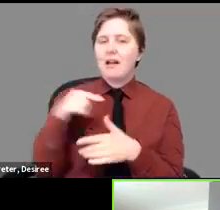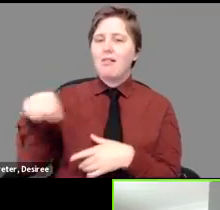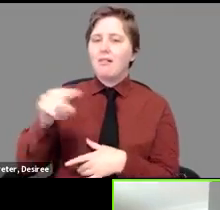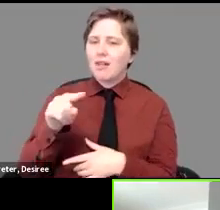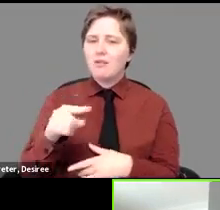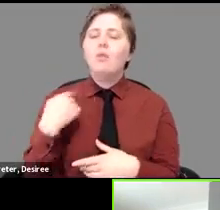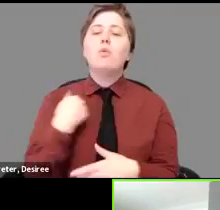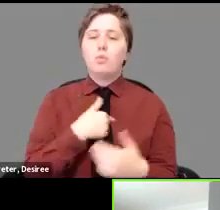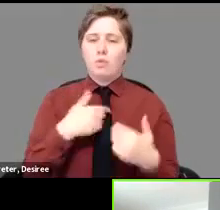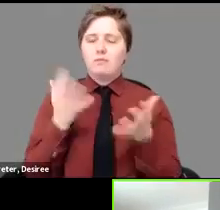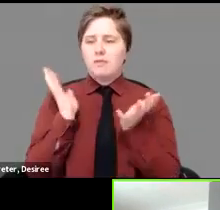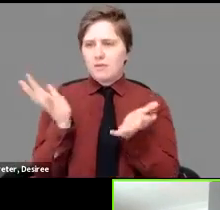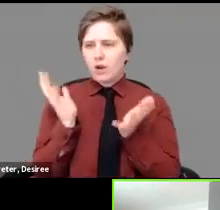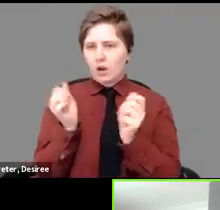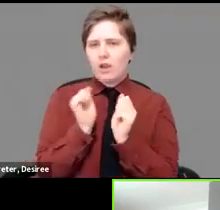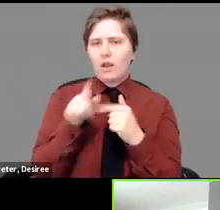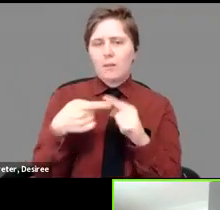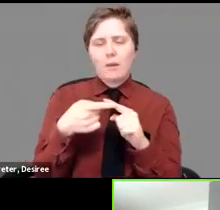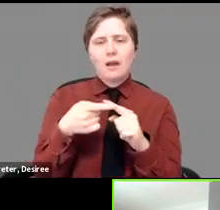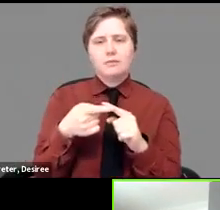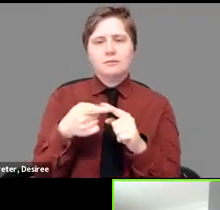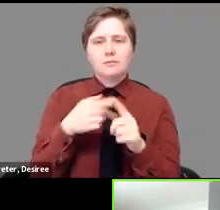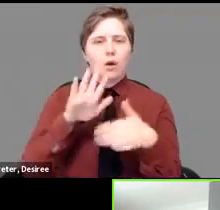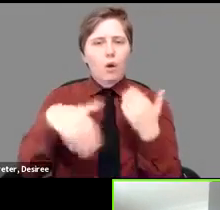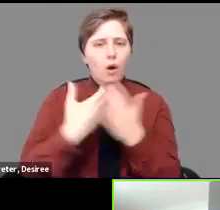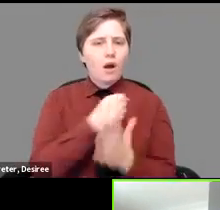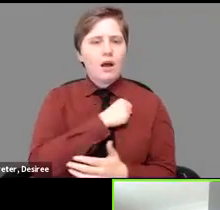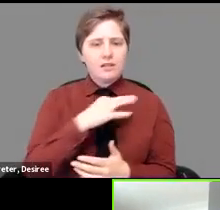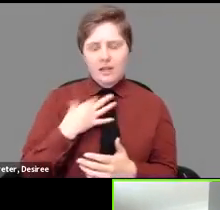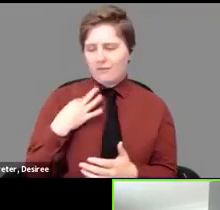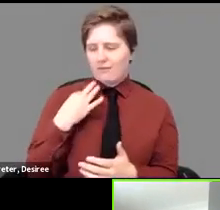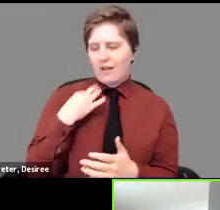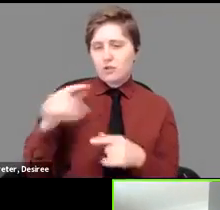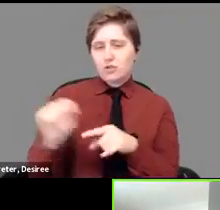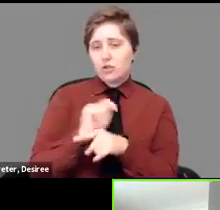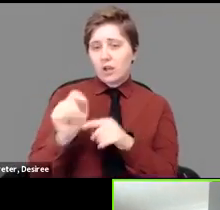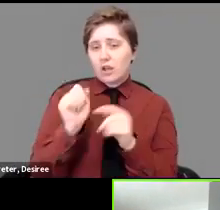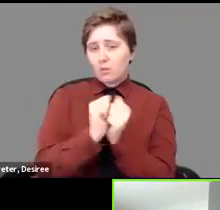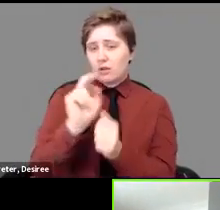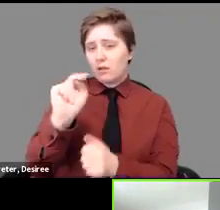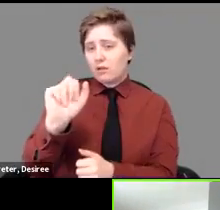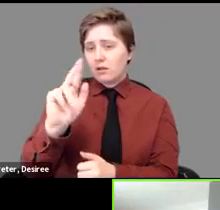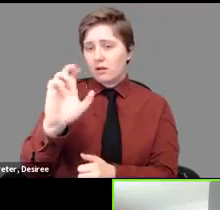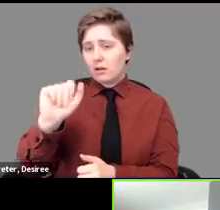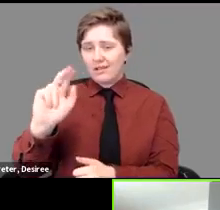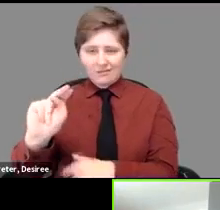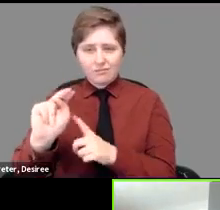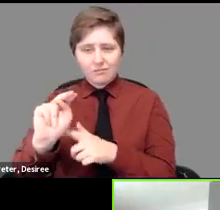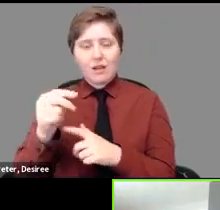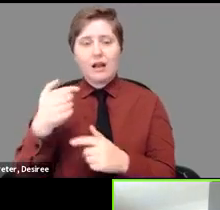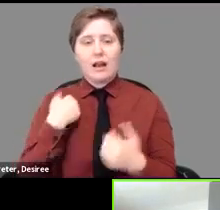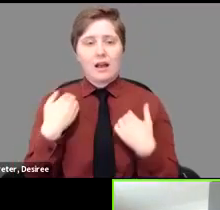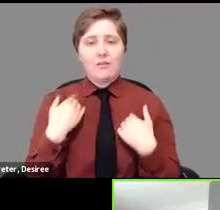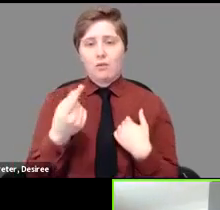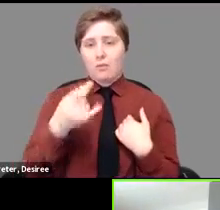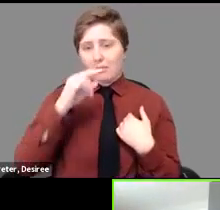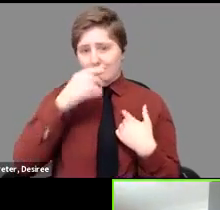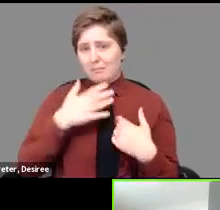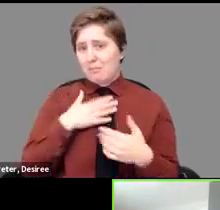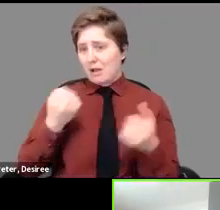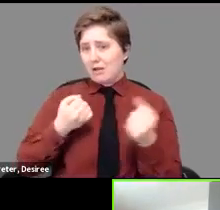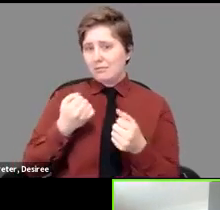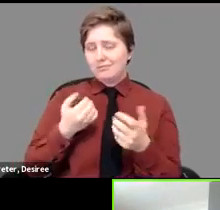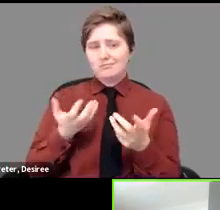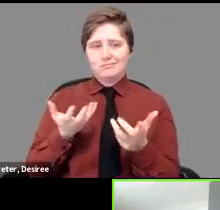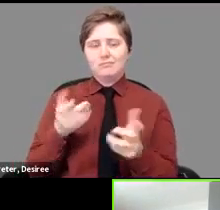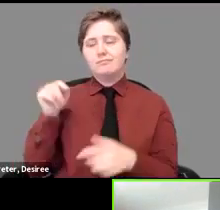have been talking about getting all staff and volunteers trained on Narcan. I have a kid in my car. Once